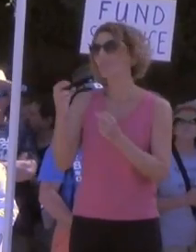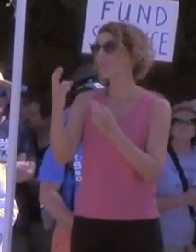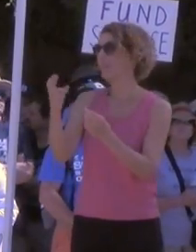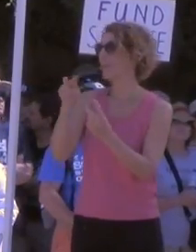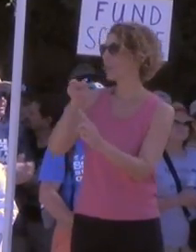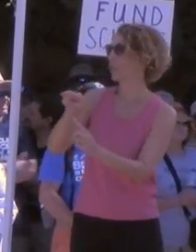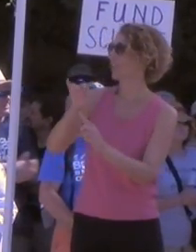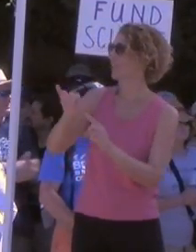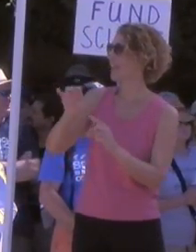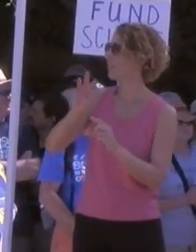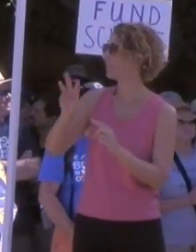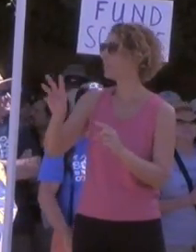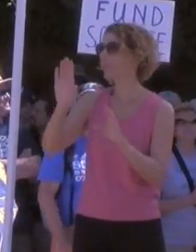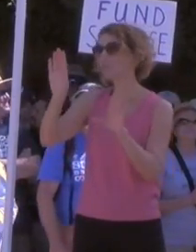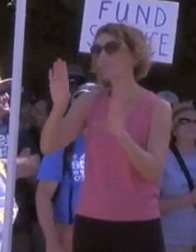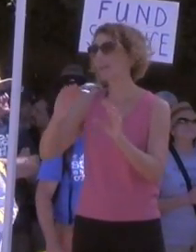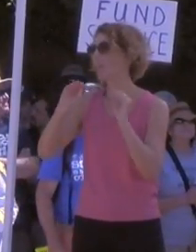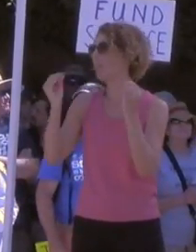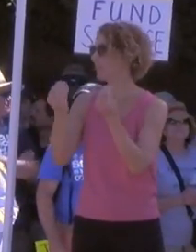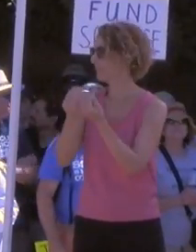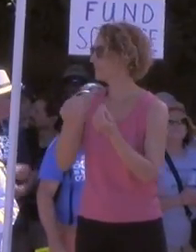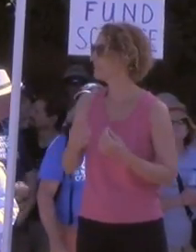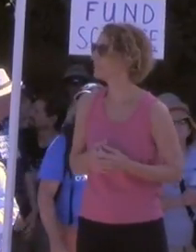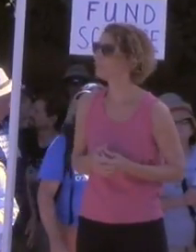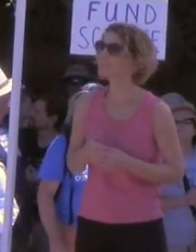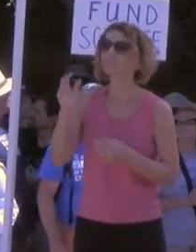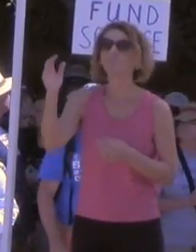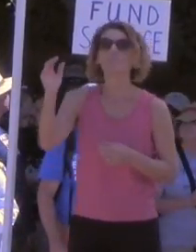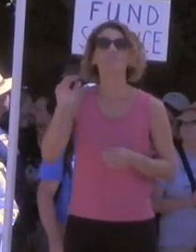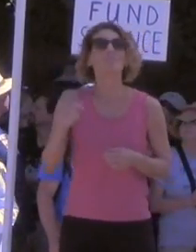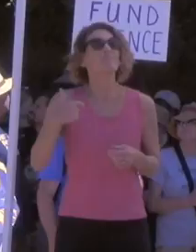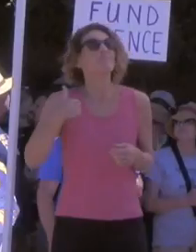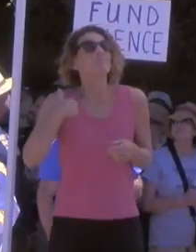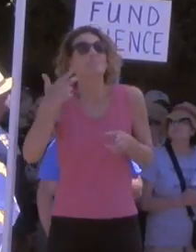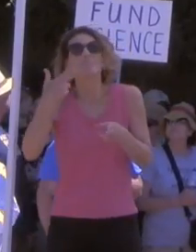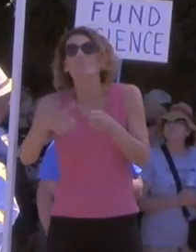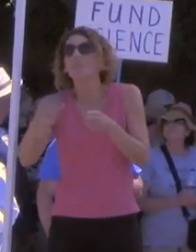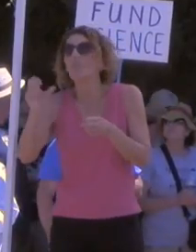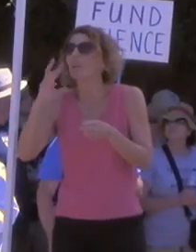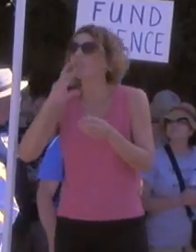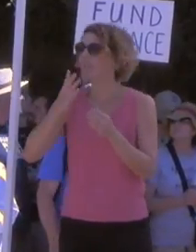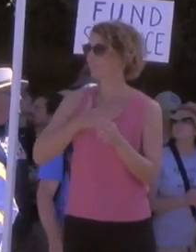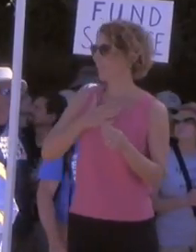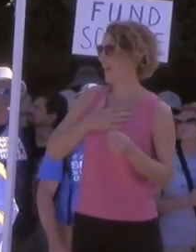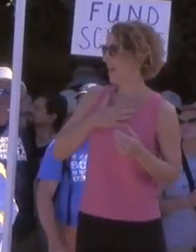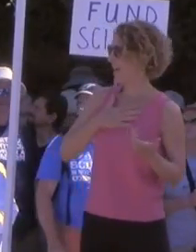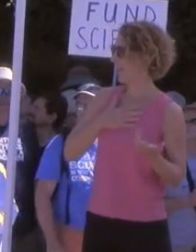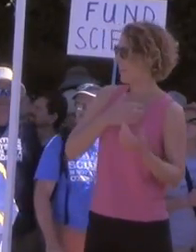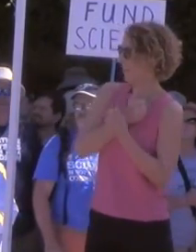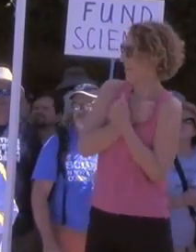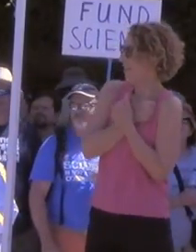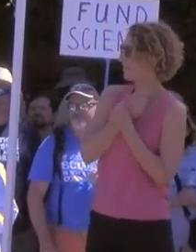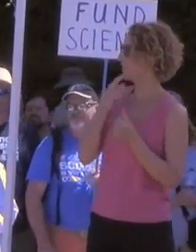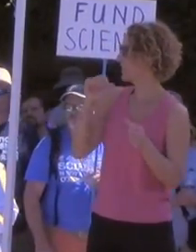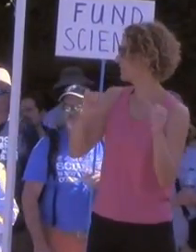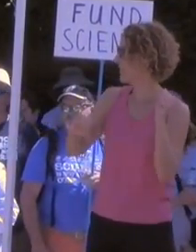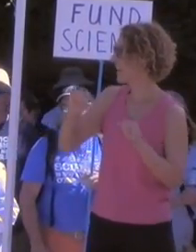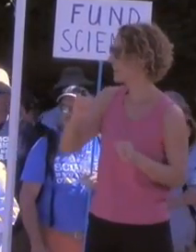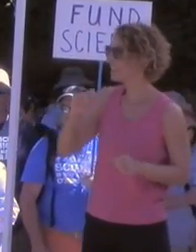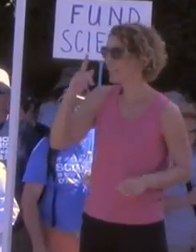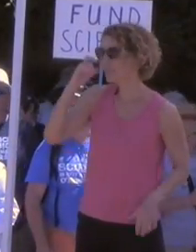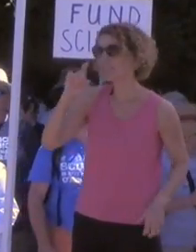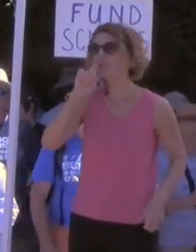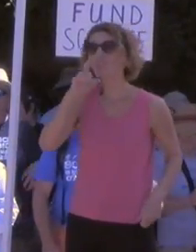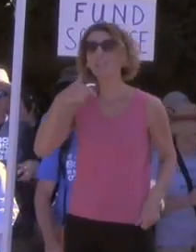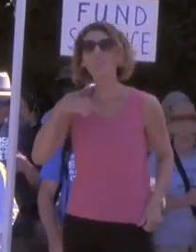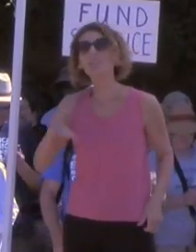that site. It's a terrific organization. Now, I'm just going to talk about my own love for science. And because I was kind of